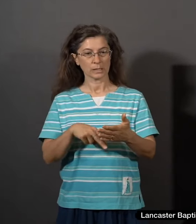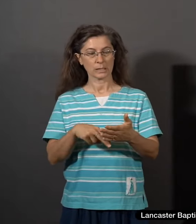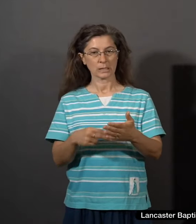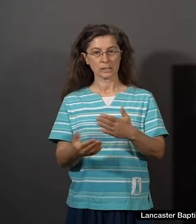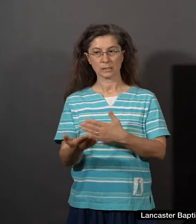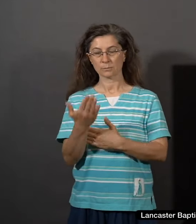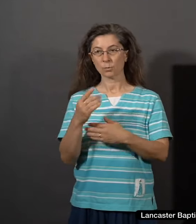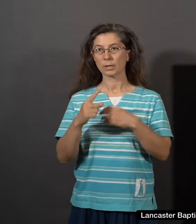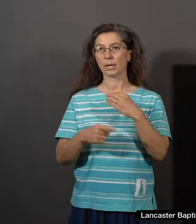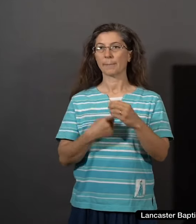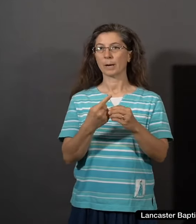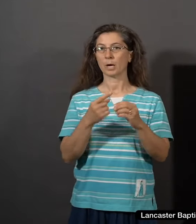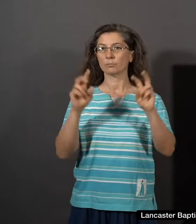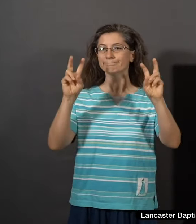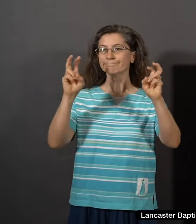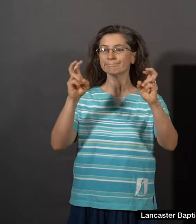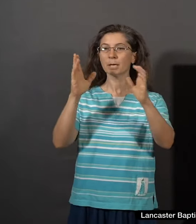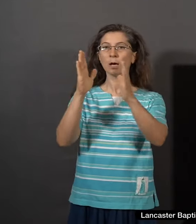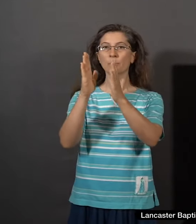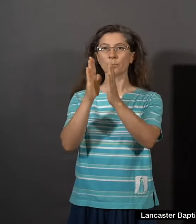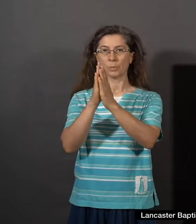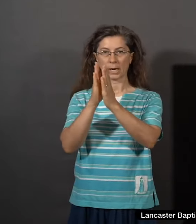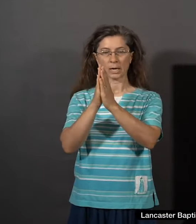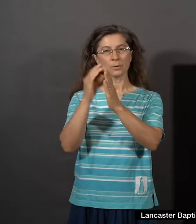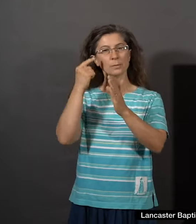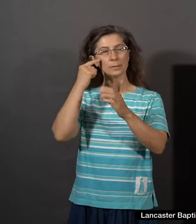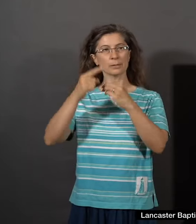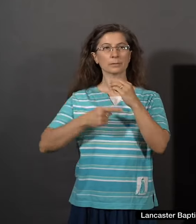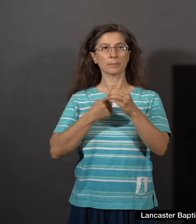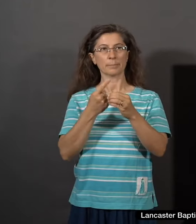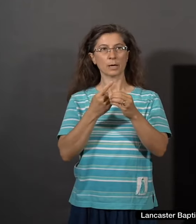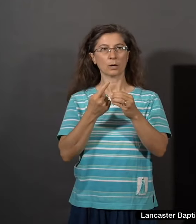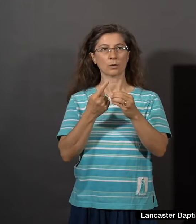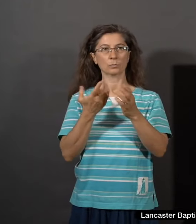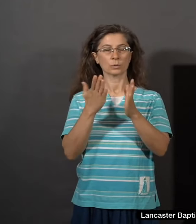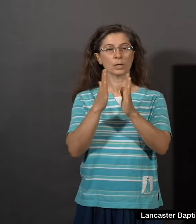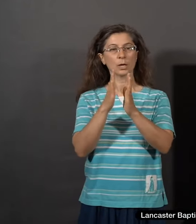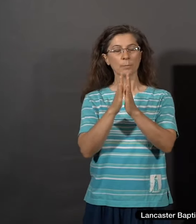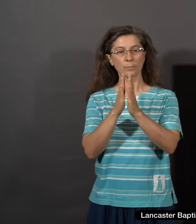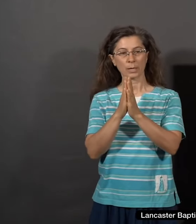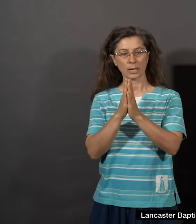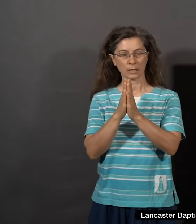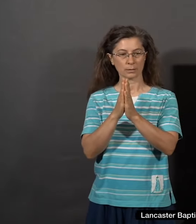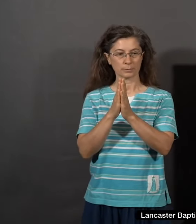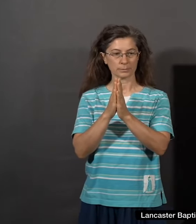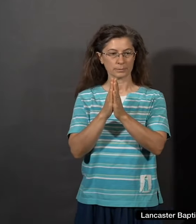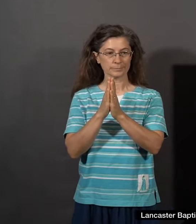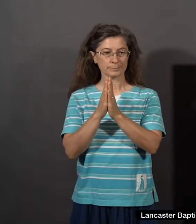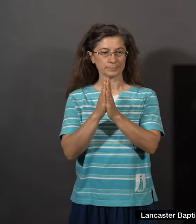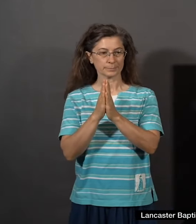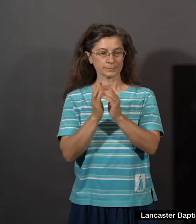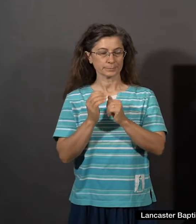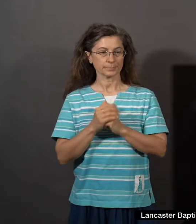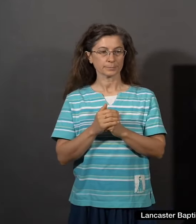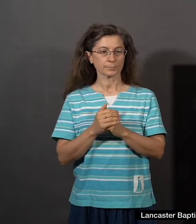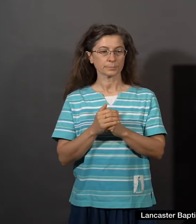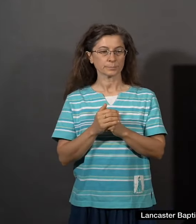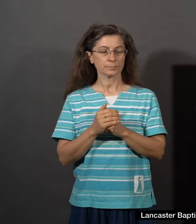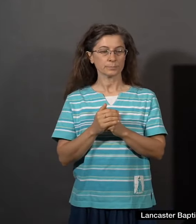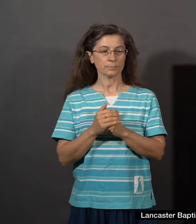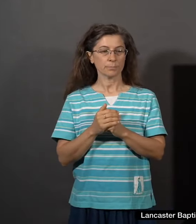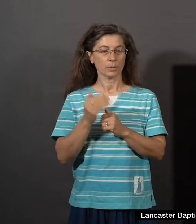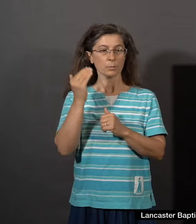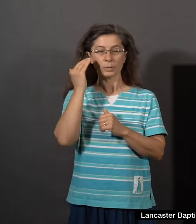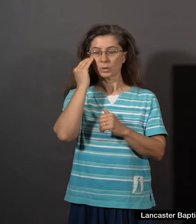prayer and and as we think about prayer we're we're recognizing this morning that all of us have uh